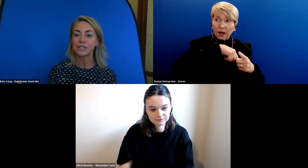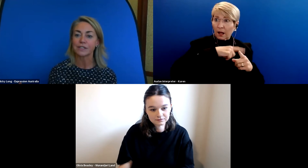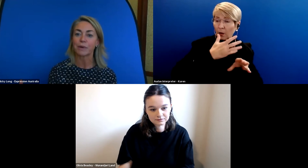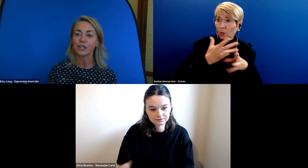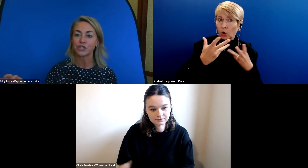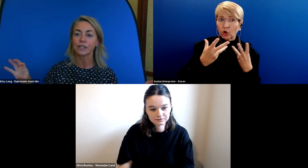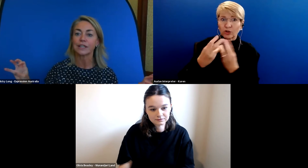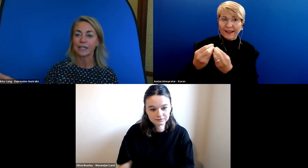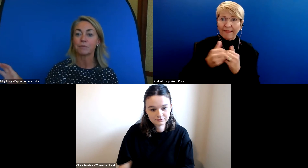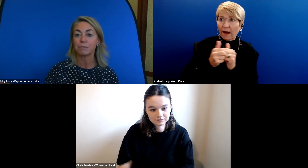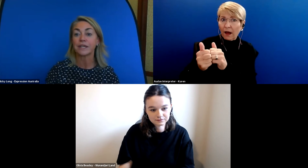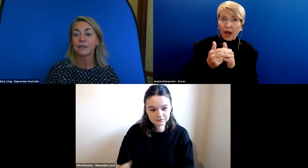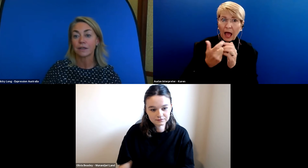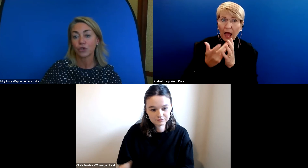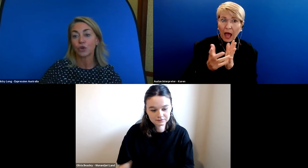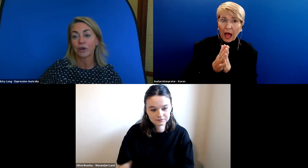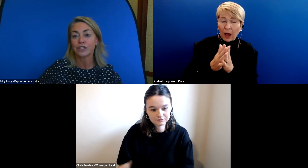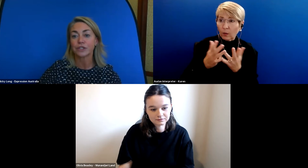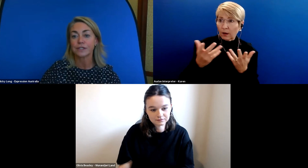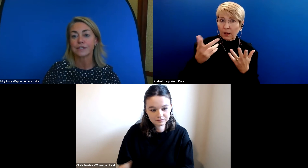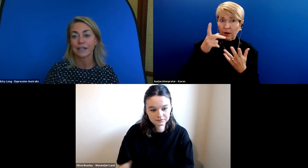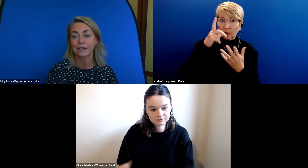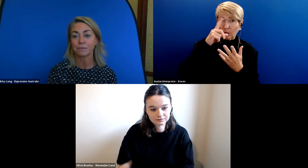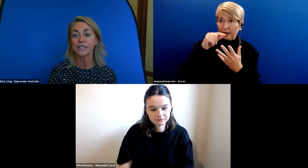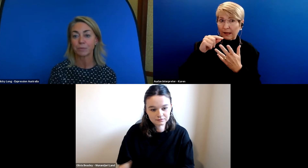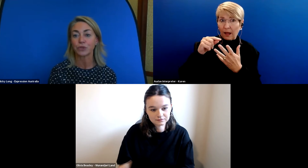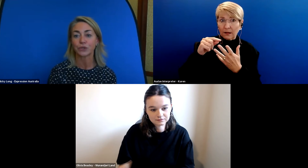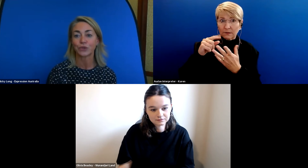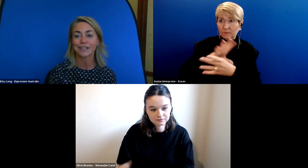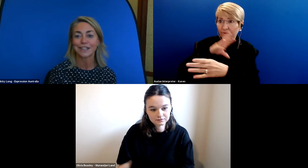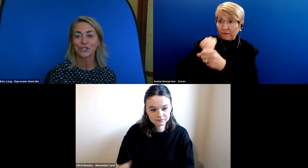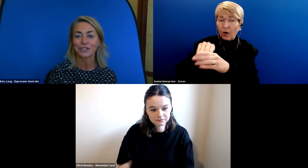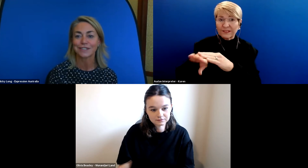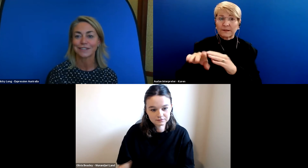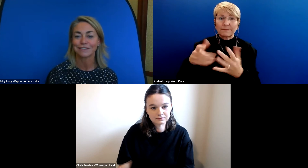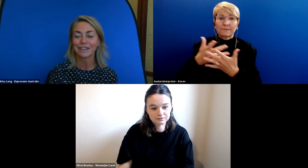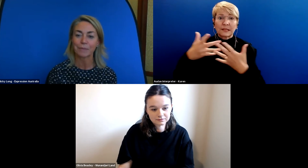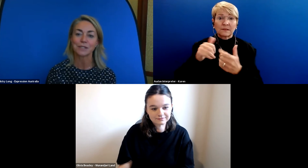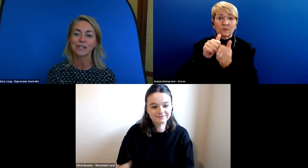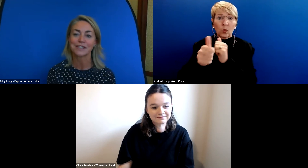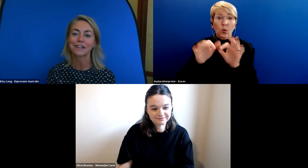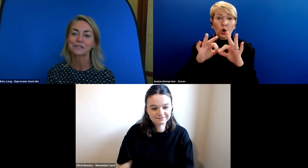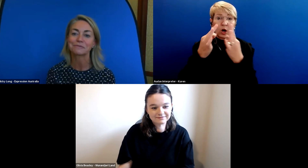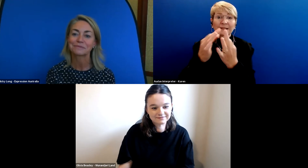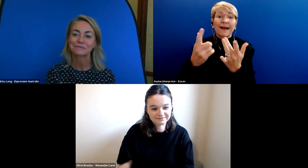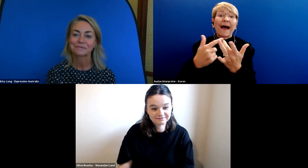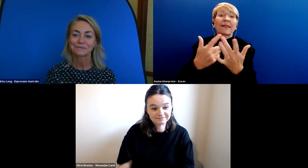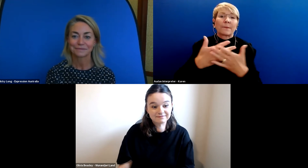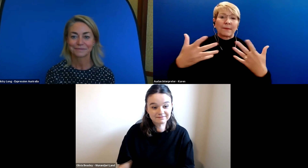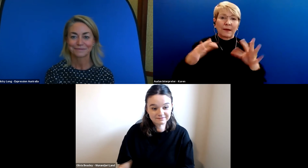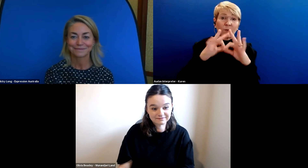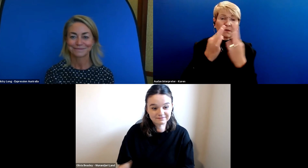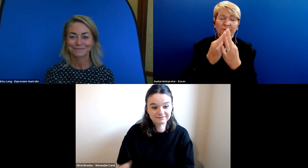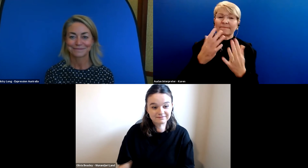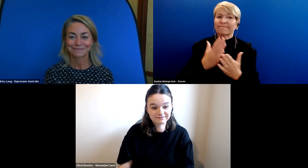for participation in big corporations and big sporting organisations. That makes me excited.